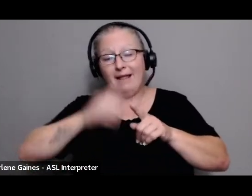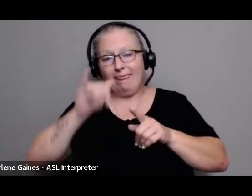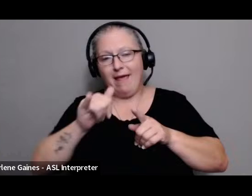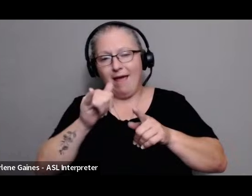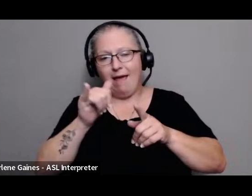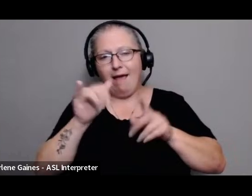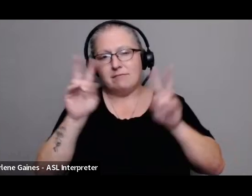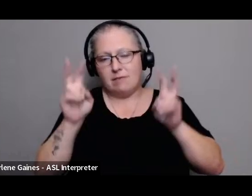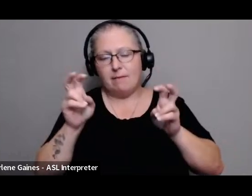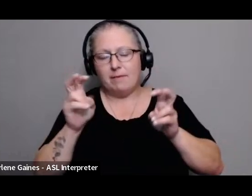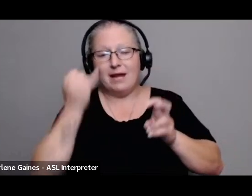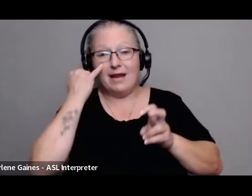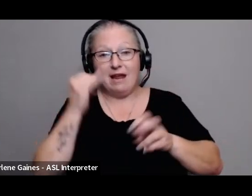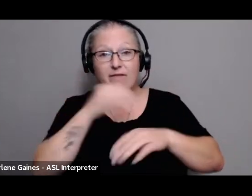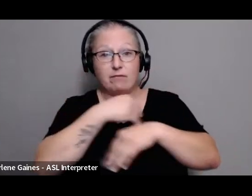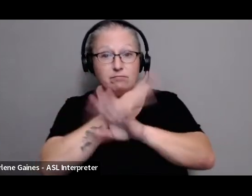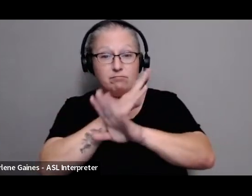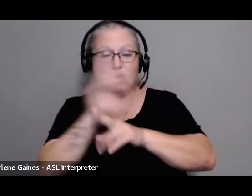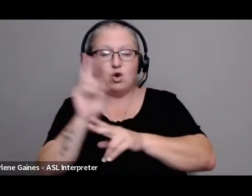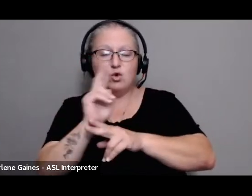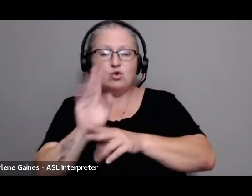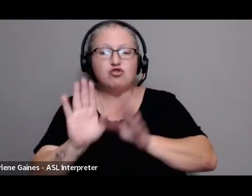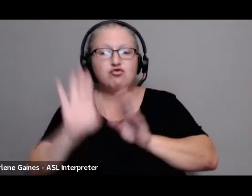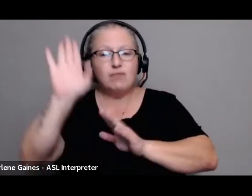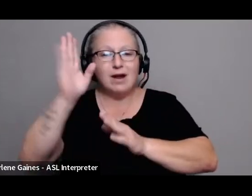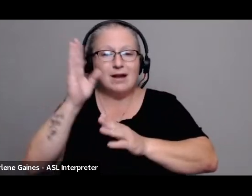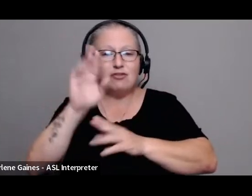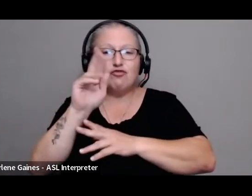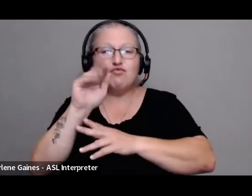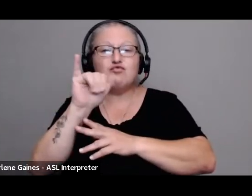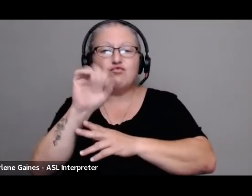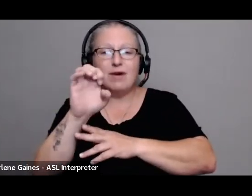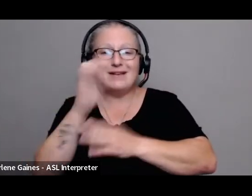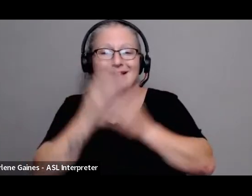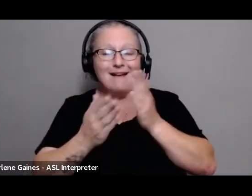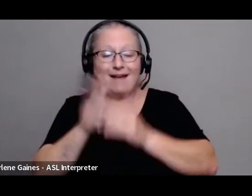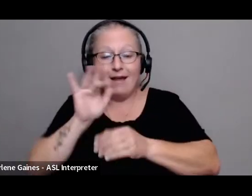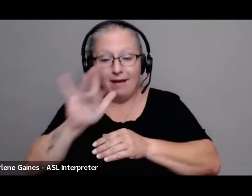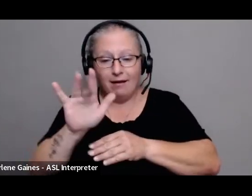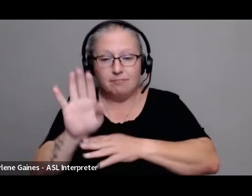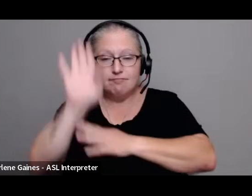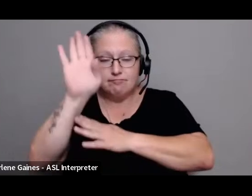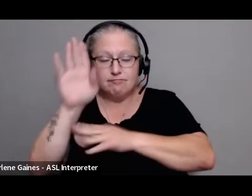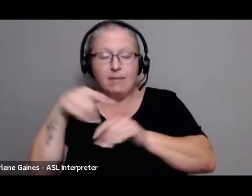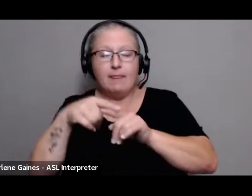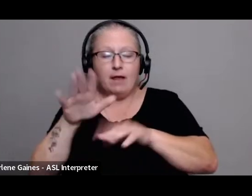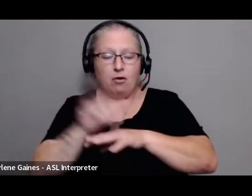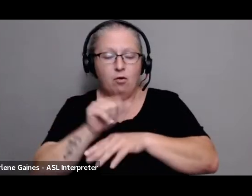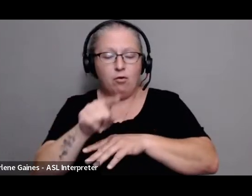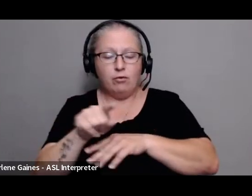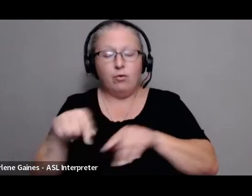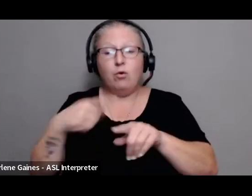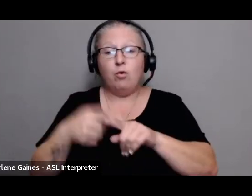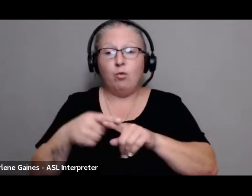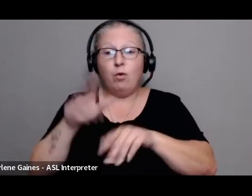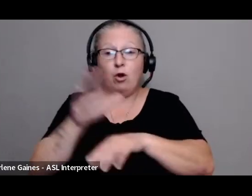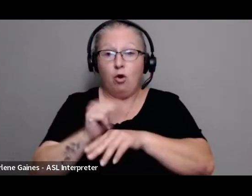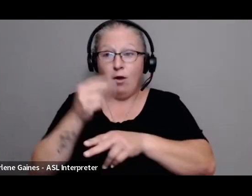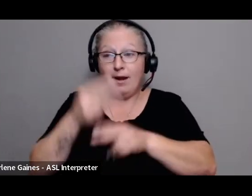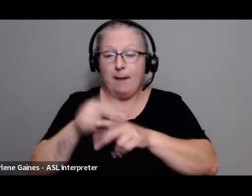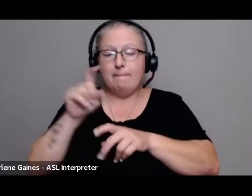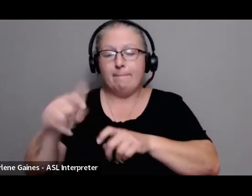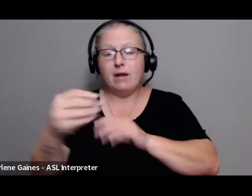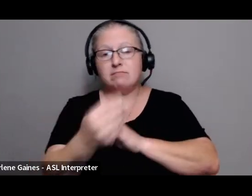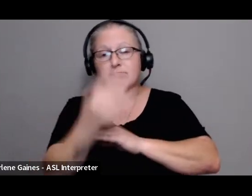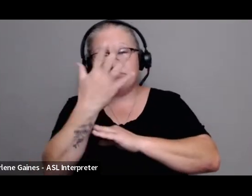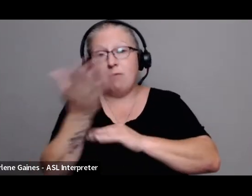joining us virtually, use the raise hand feature on Zoom to be recognized. When invited to do so, your camera must